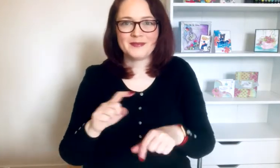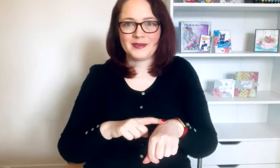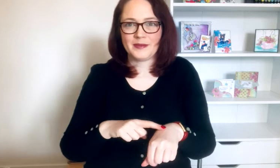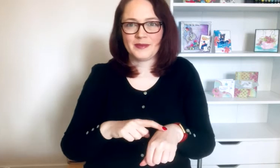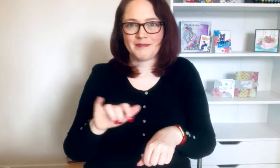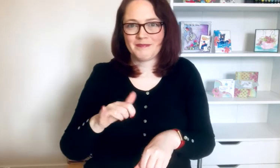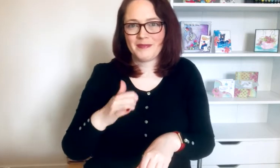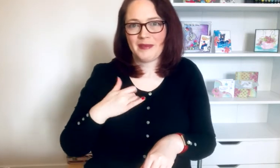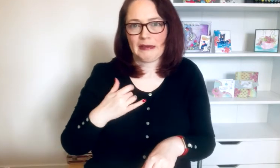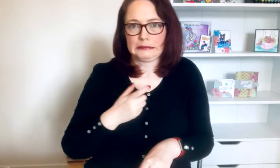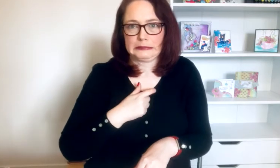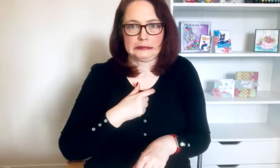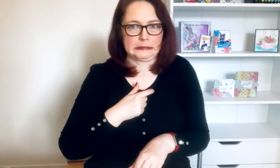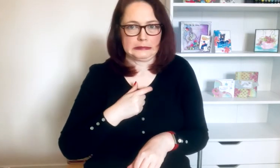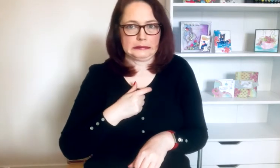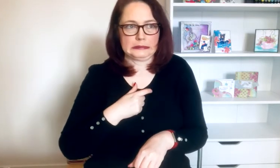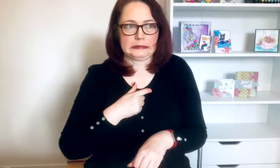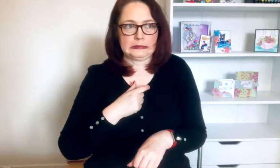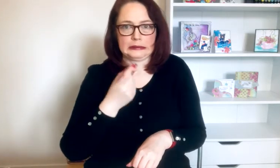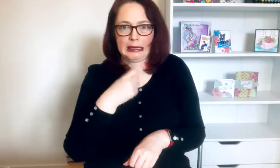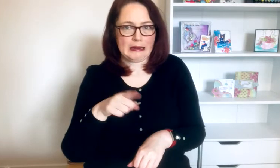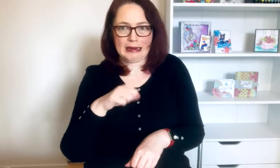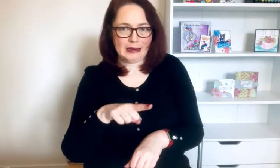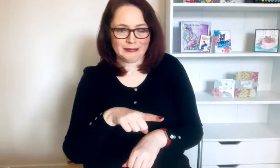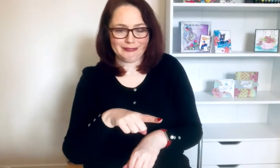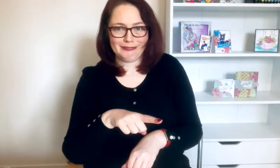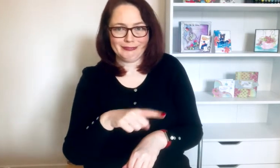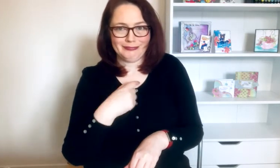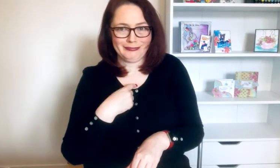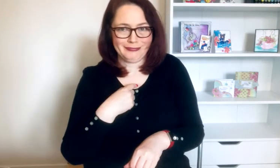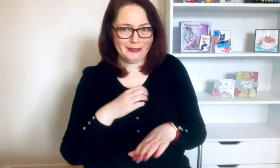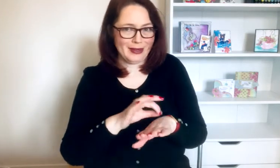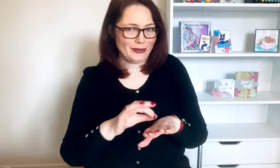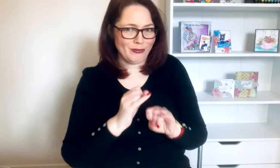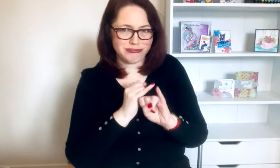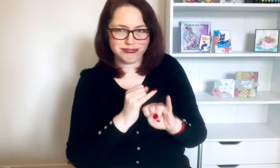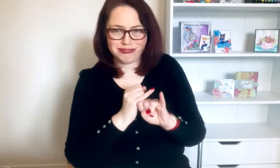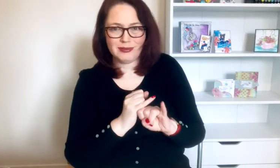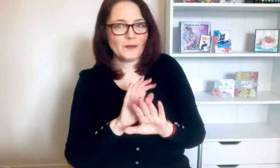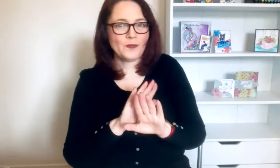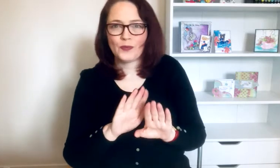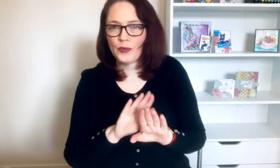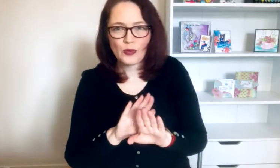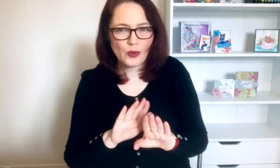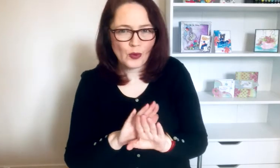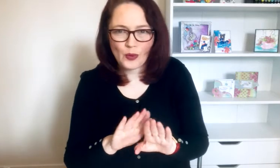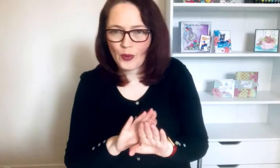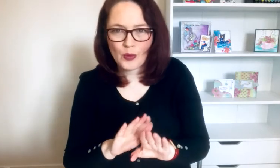So we want to do that for ourselves. Sometimes we can maybe feel a bit nervous about the idea of doodling, thinking, I can't do that, I can't draw. It's not my thing.